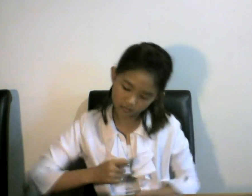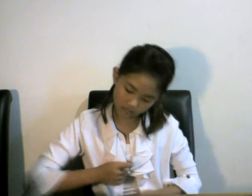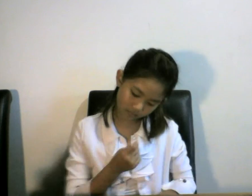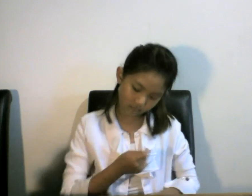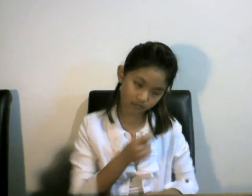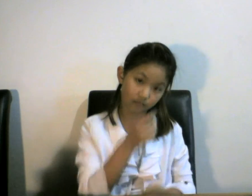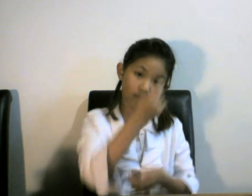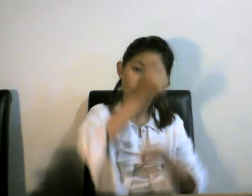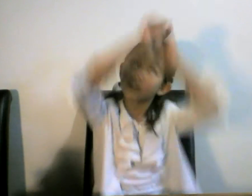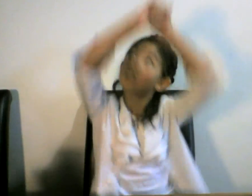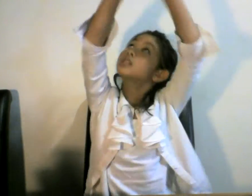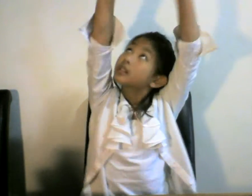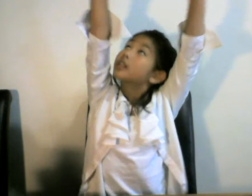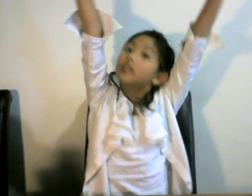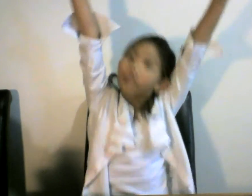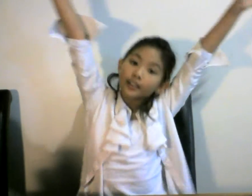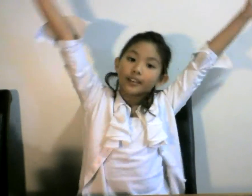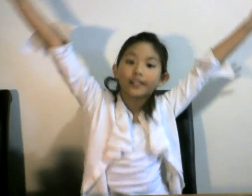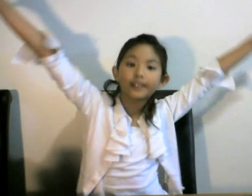as you shoot across the sky.